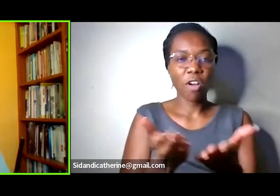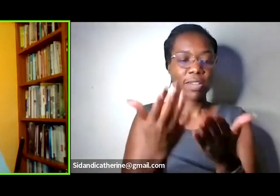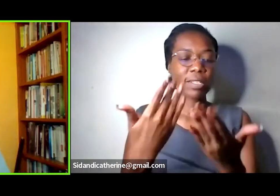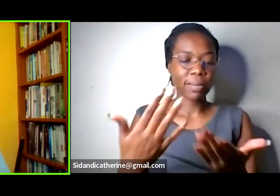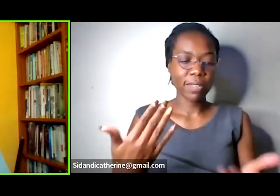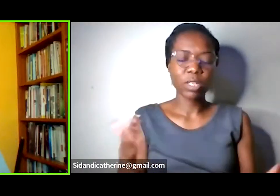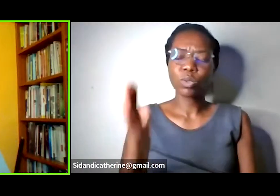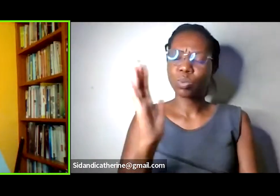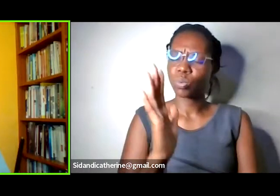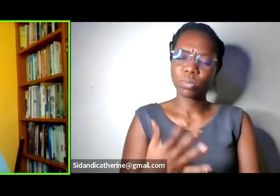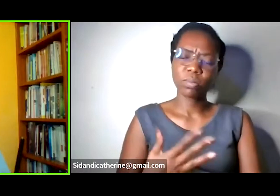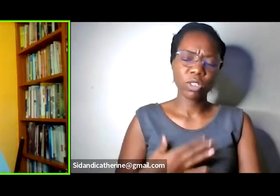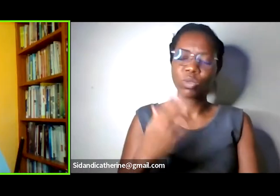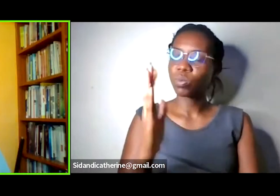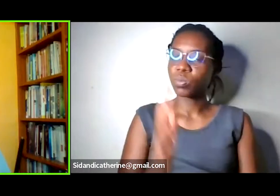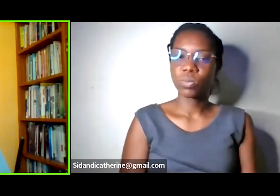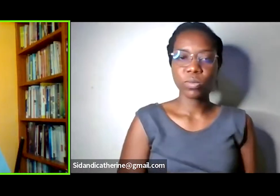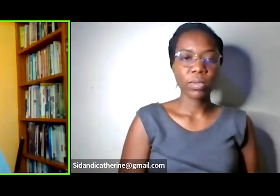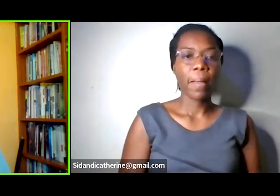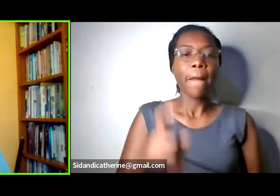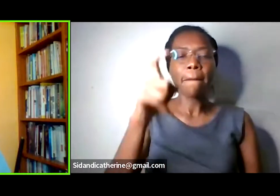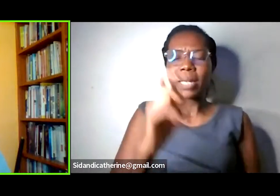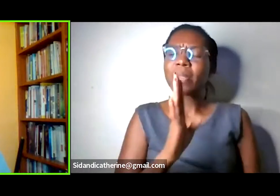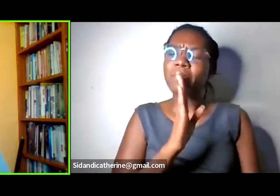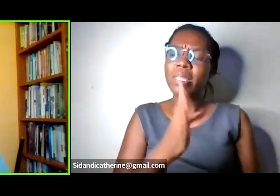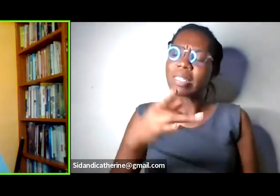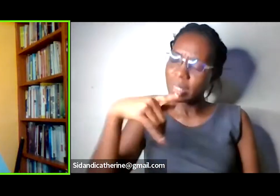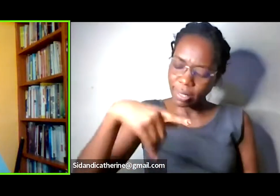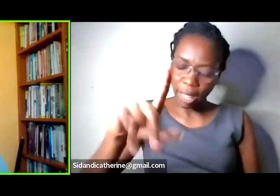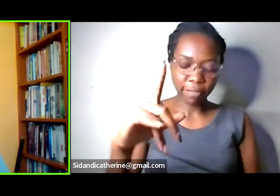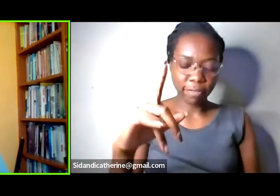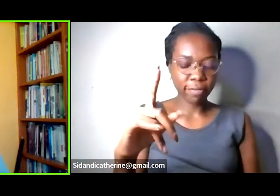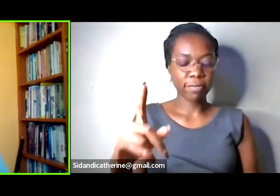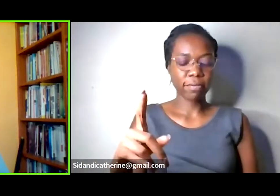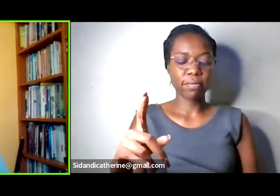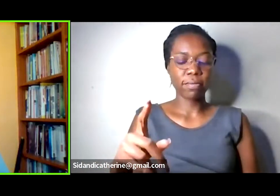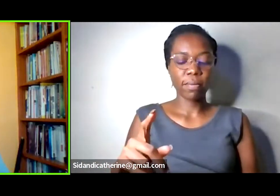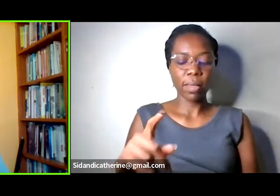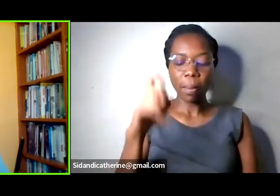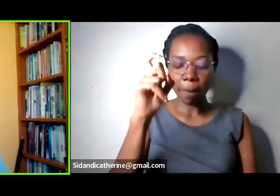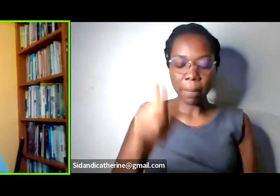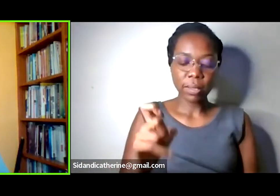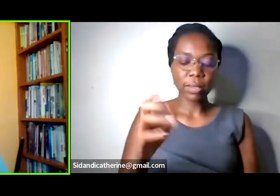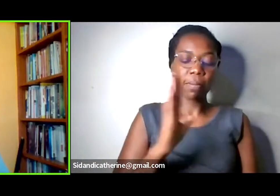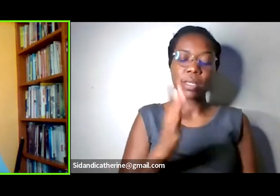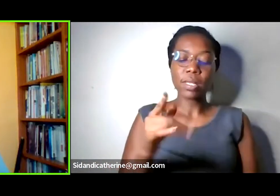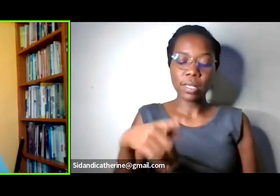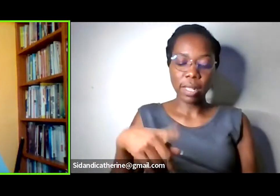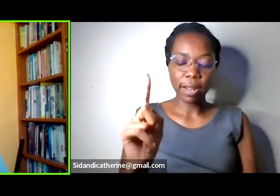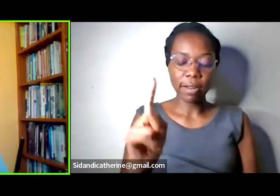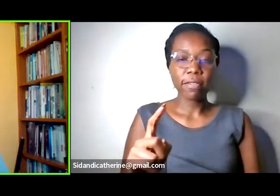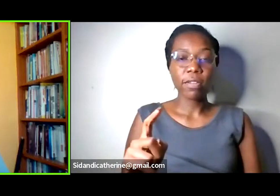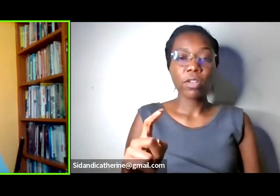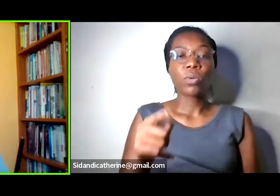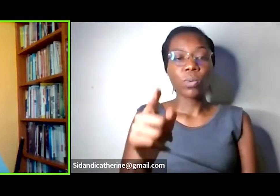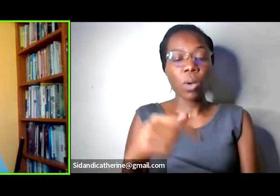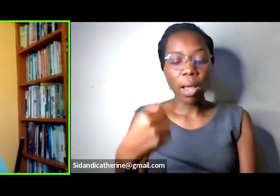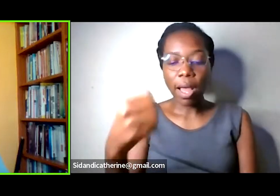for real? Oh, yeah, that one. Are you for real? So, because the customer has had you speak to